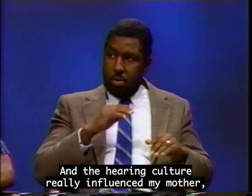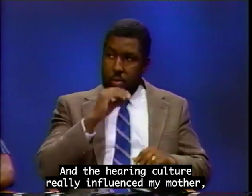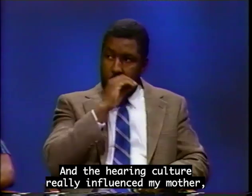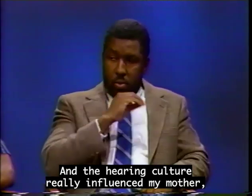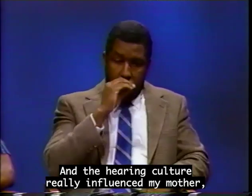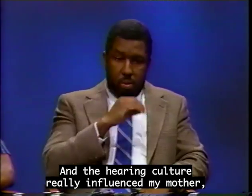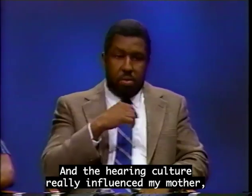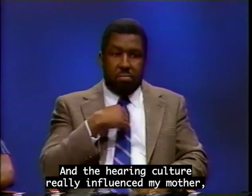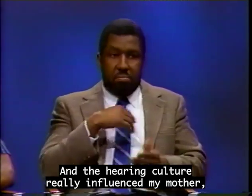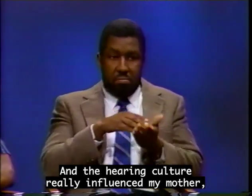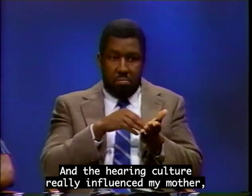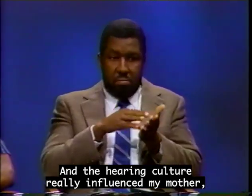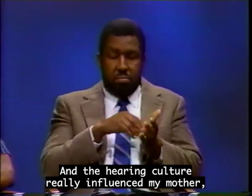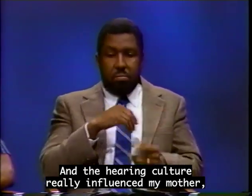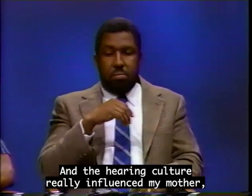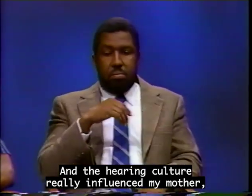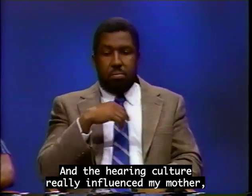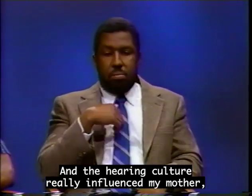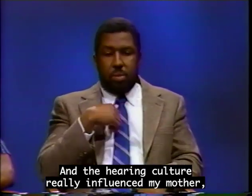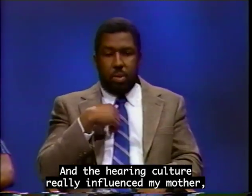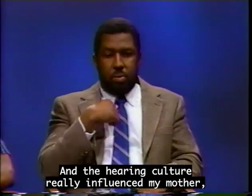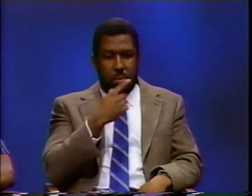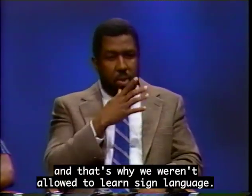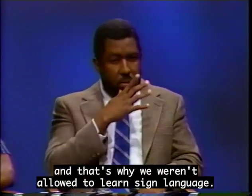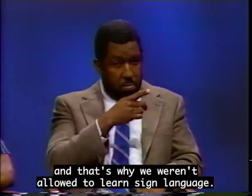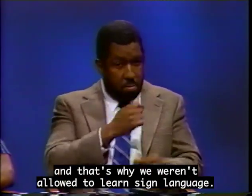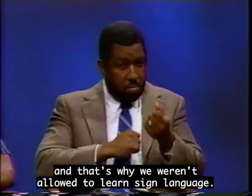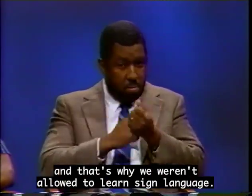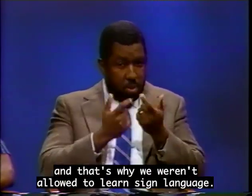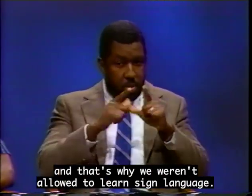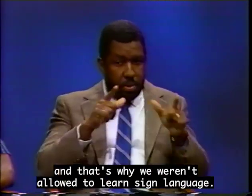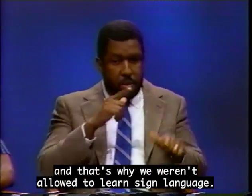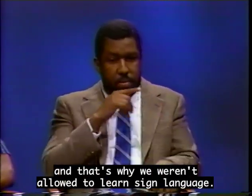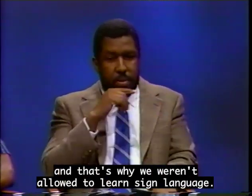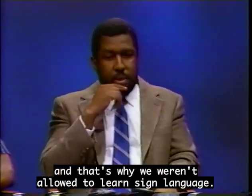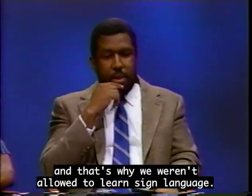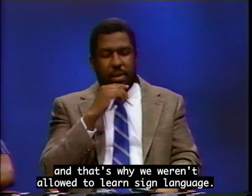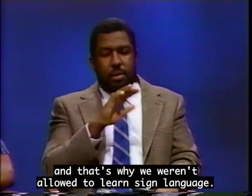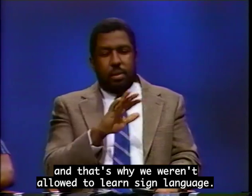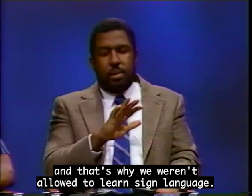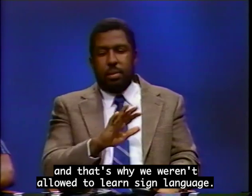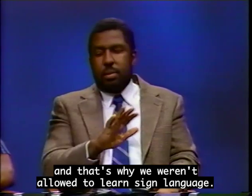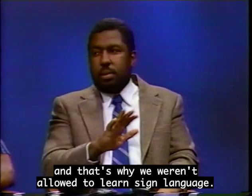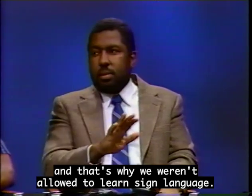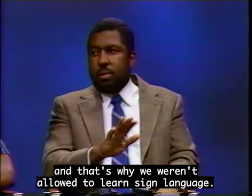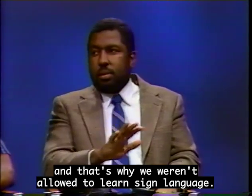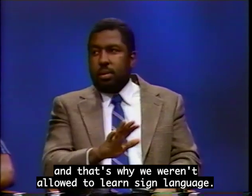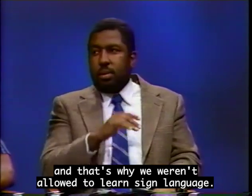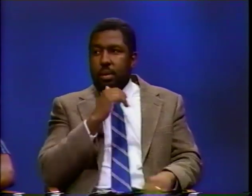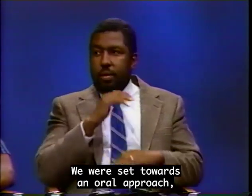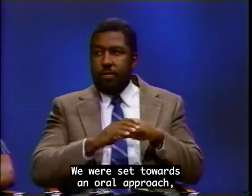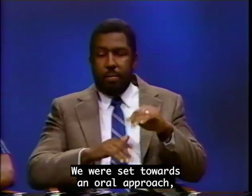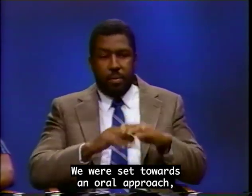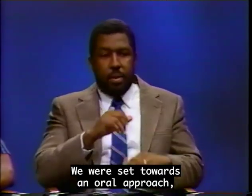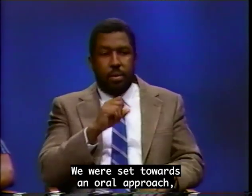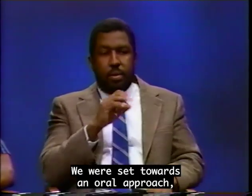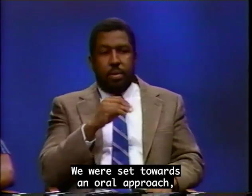hearing culture has really influenced my mother, and that's why we weren't allowed to learn sign language. We were sent towards an oral